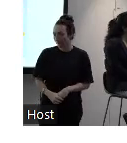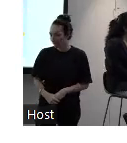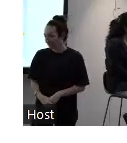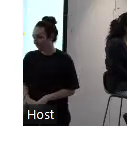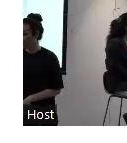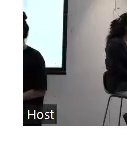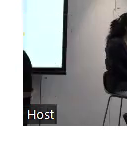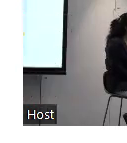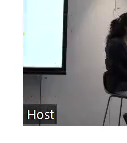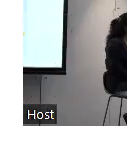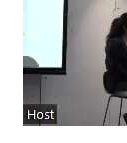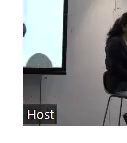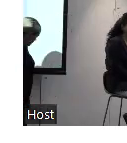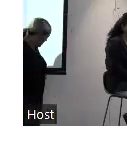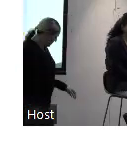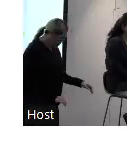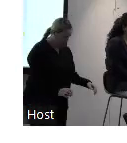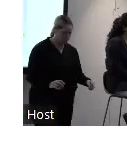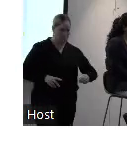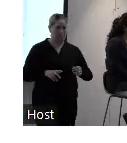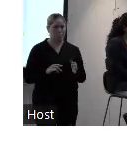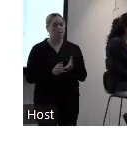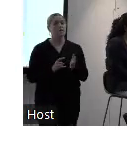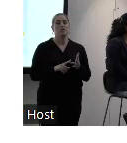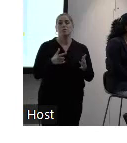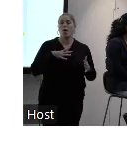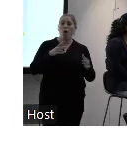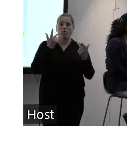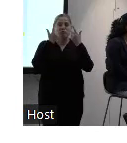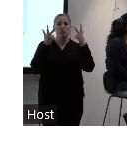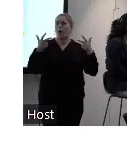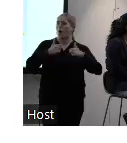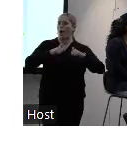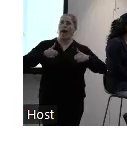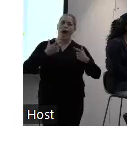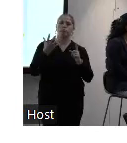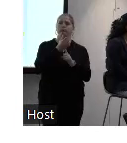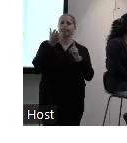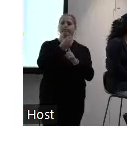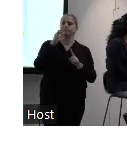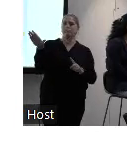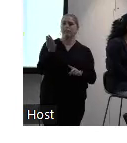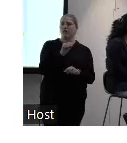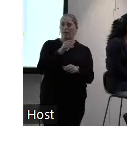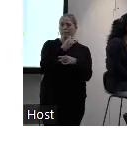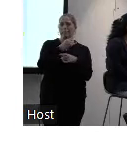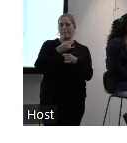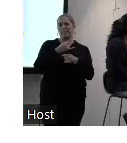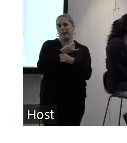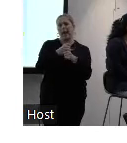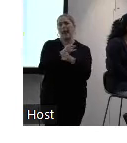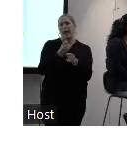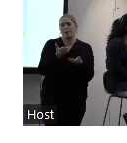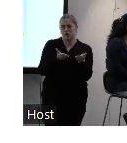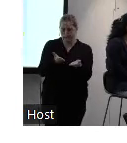So I wanted to share now outcomes of the work we've done with clinical services. So when we started integrating research with clinical